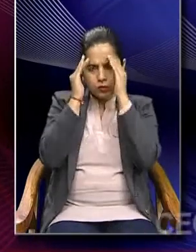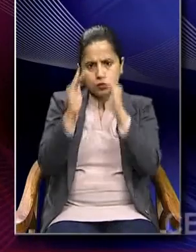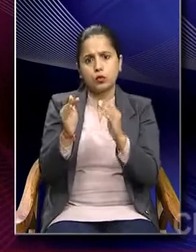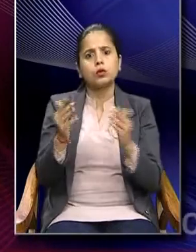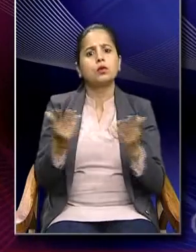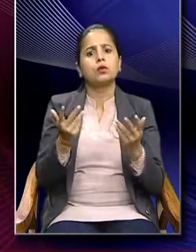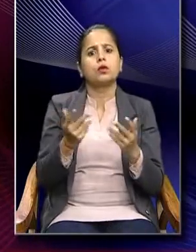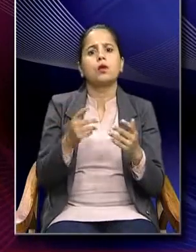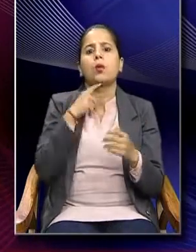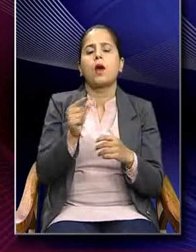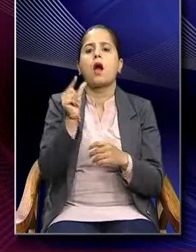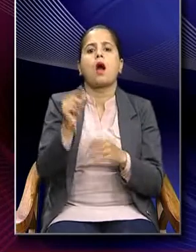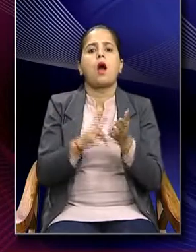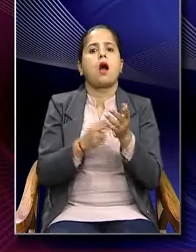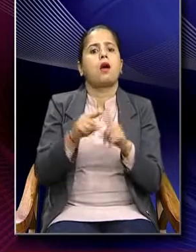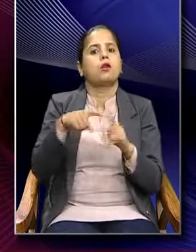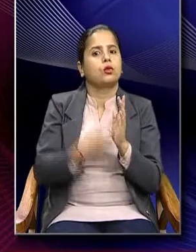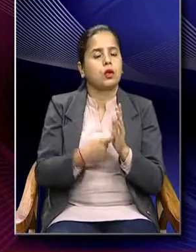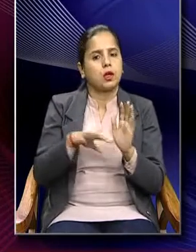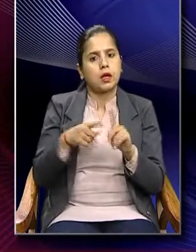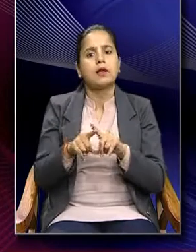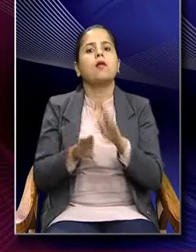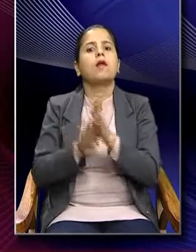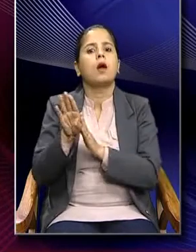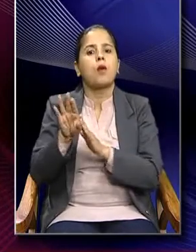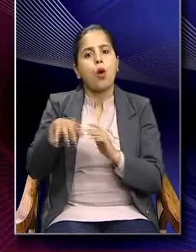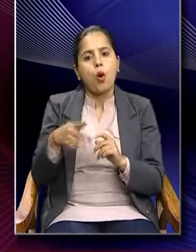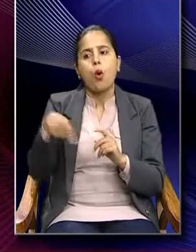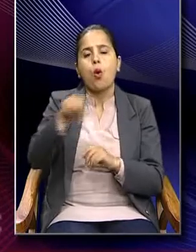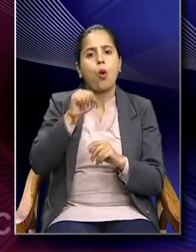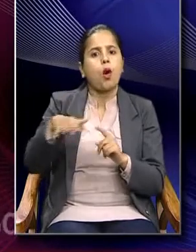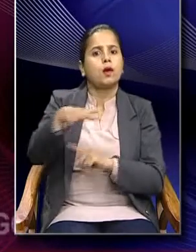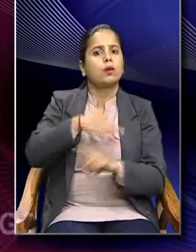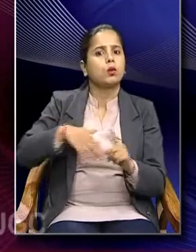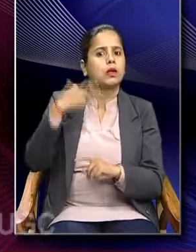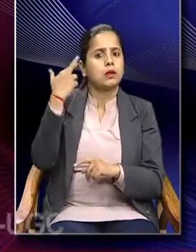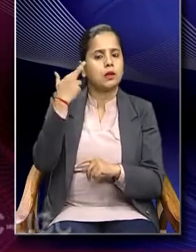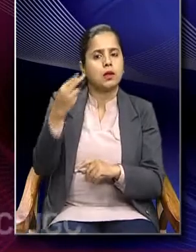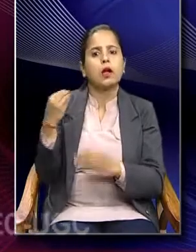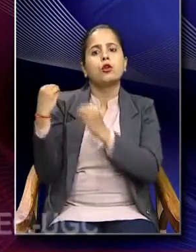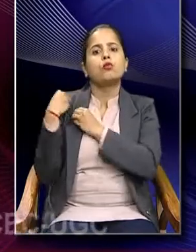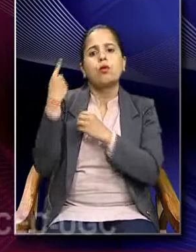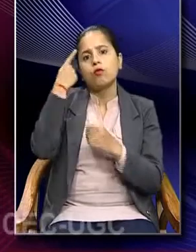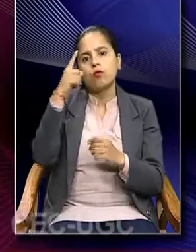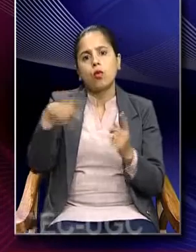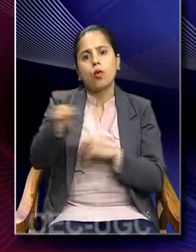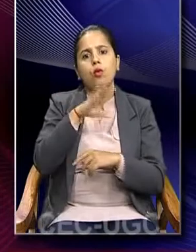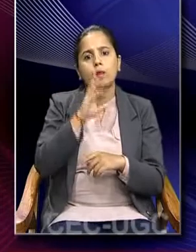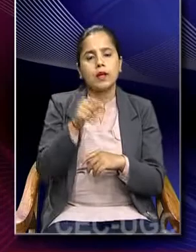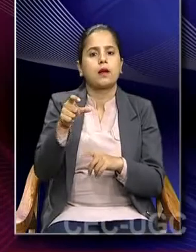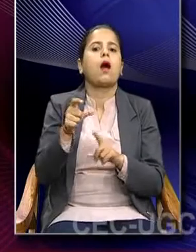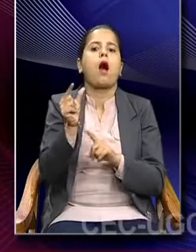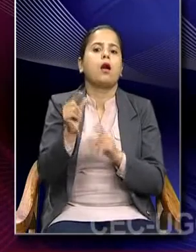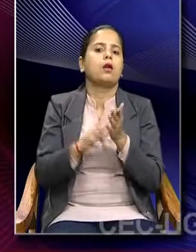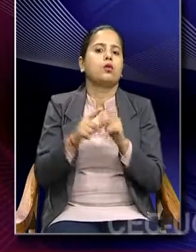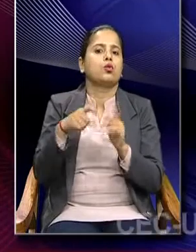on underdevelopment or the conditions, historical conditions responsible for that underdevelopment.